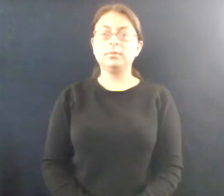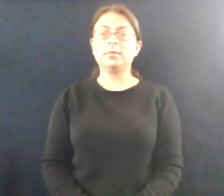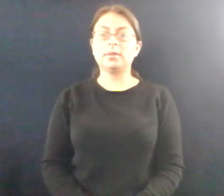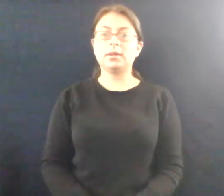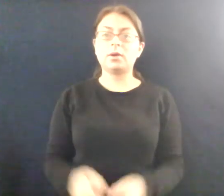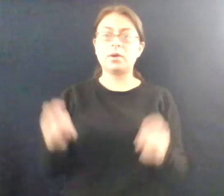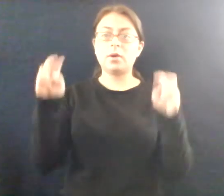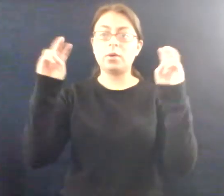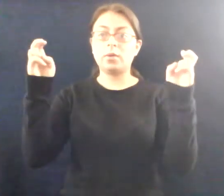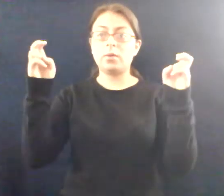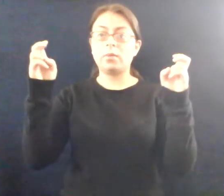did everybody come from?